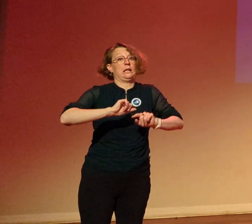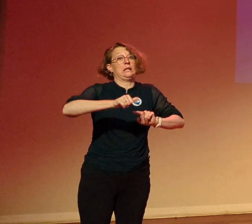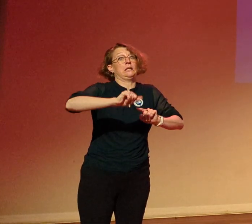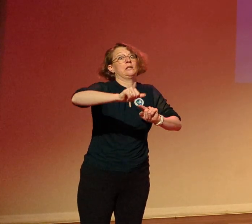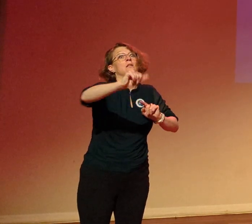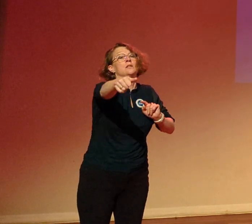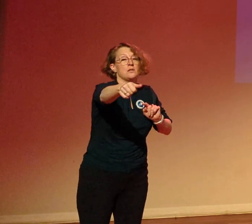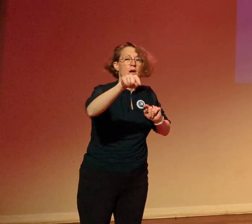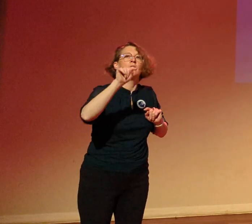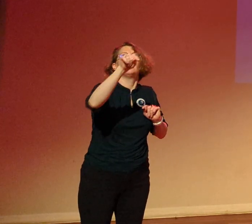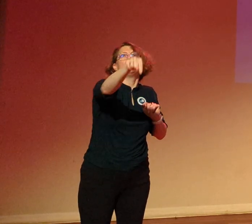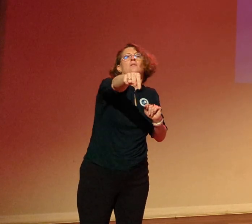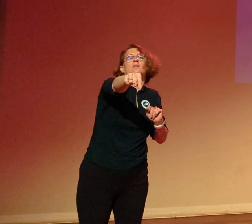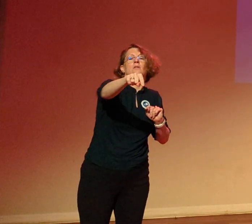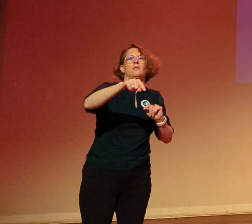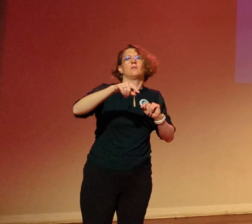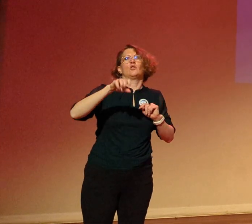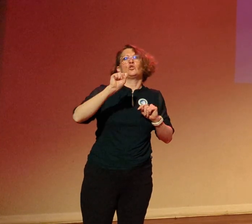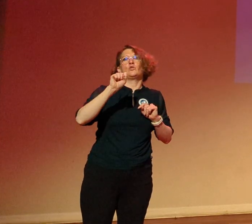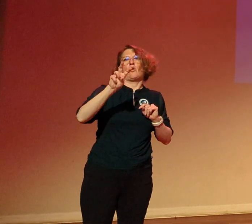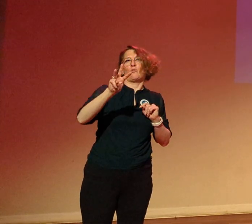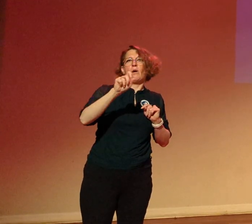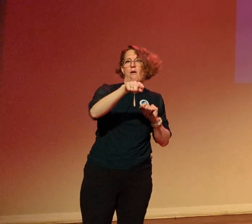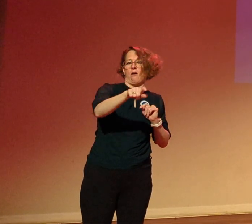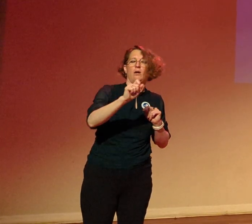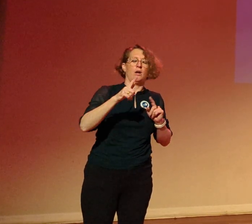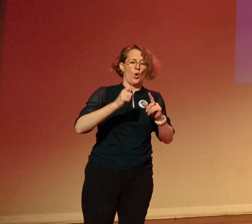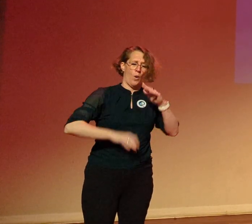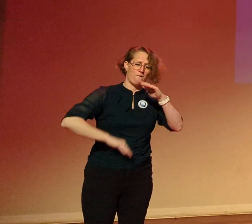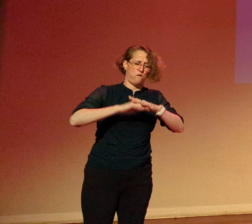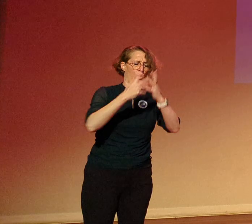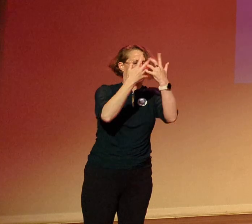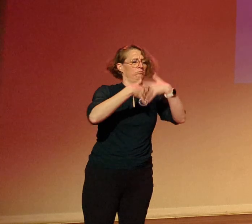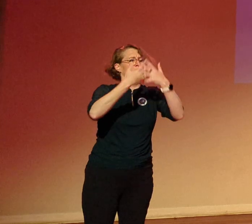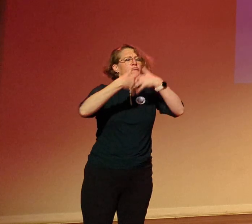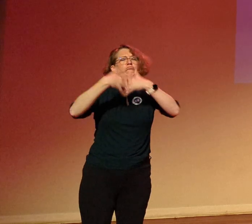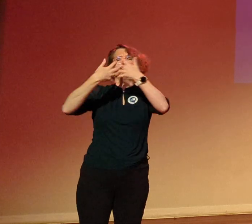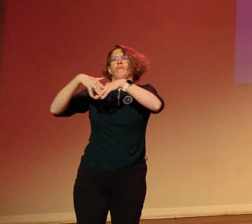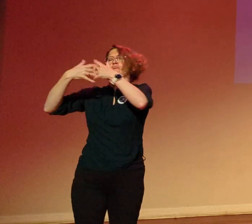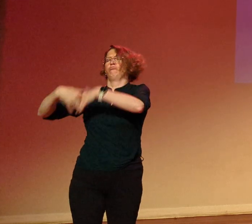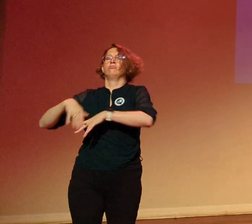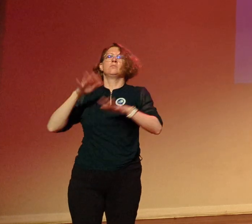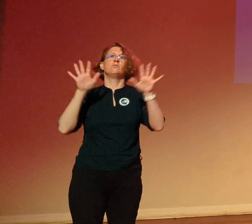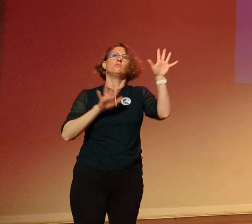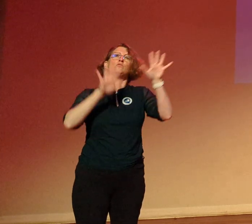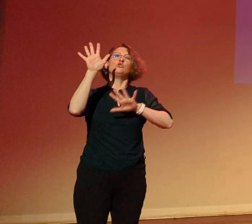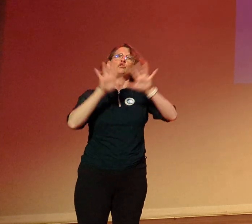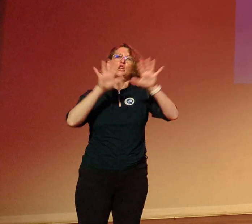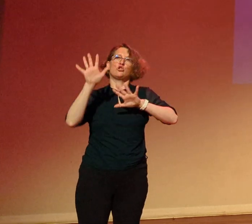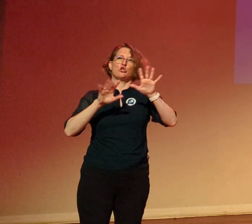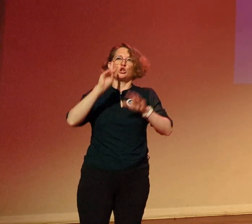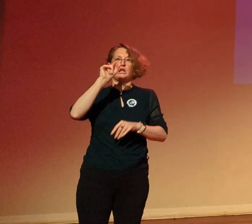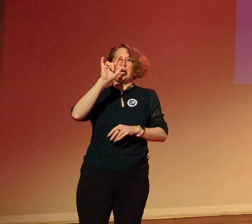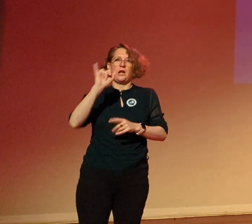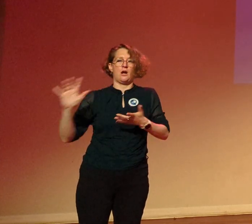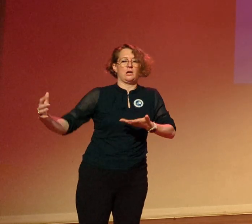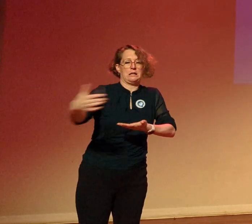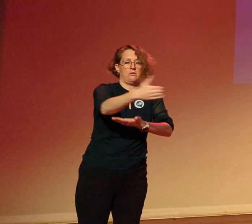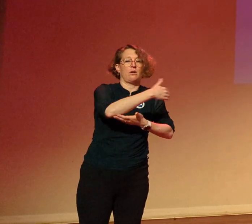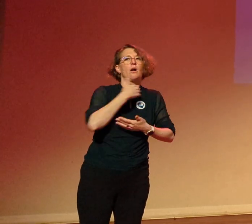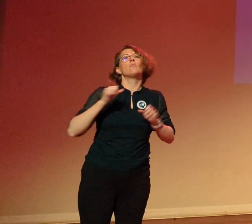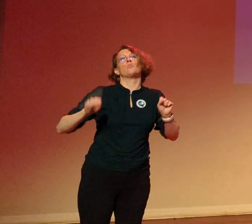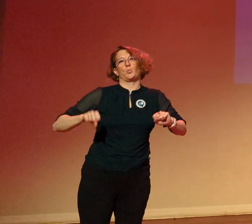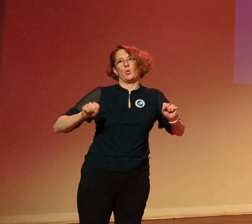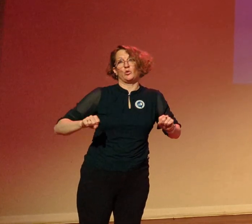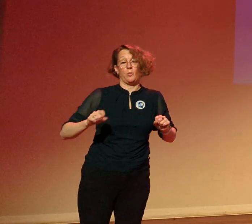this software to fully automatically create large data sets for gesture study. What this will probably look like